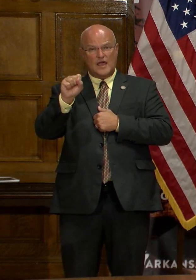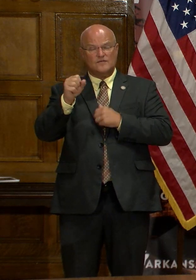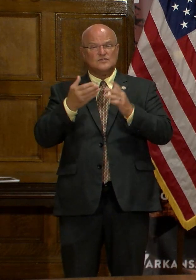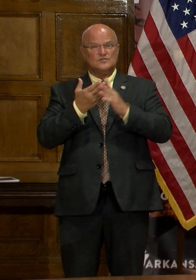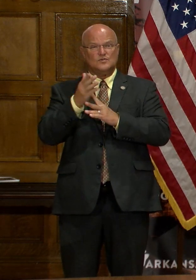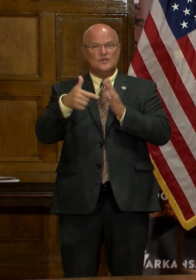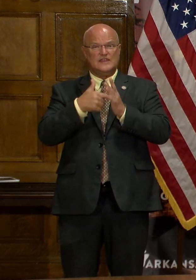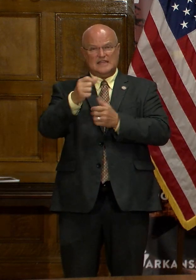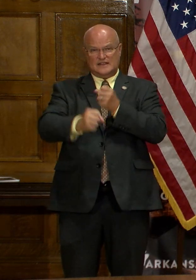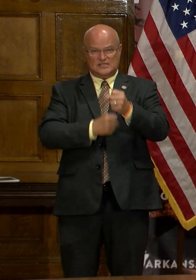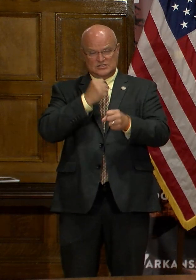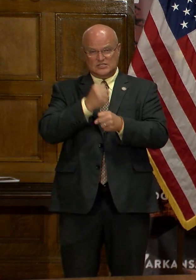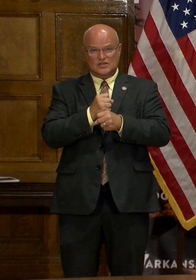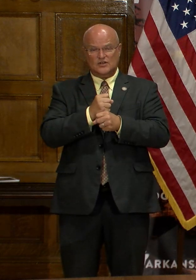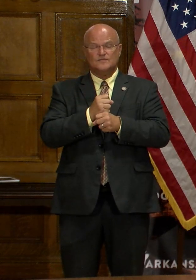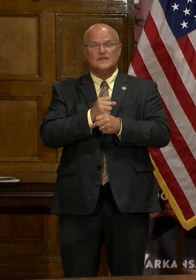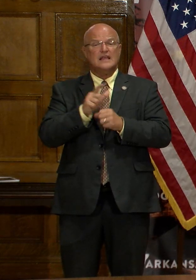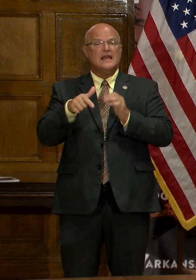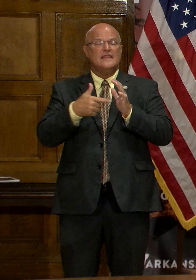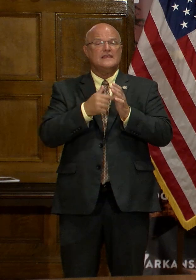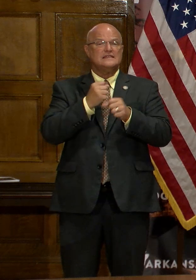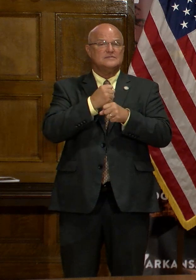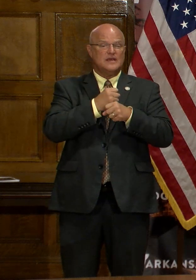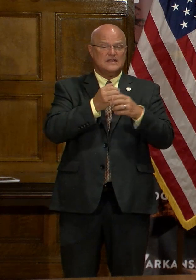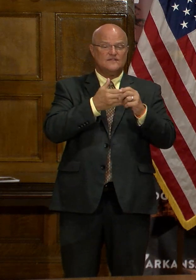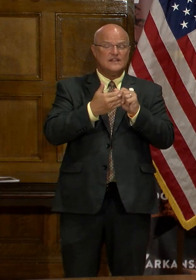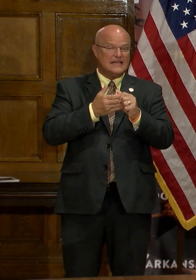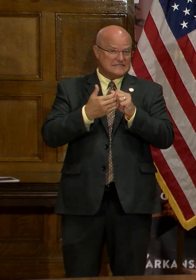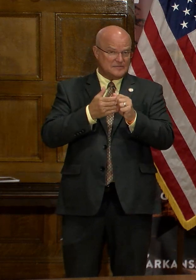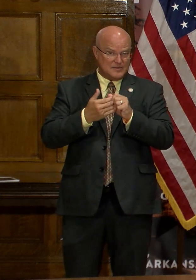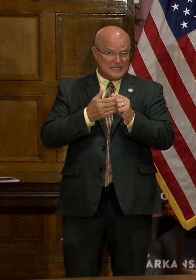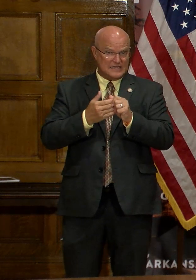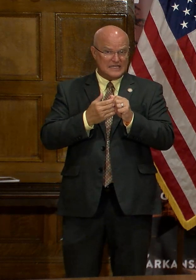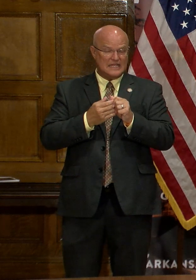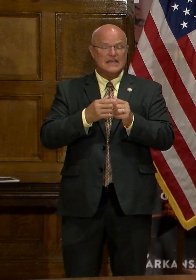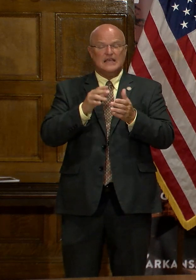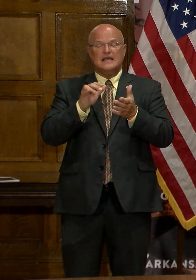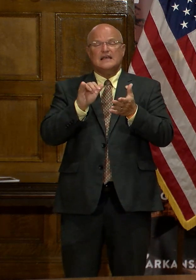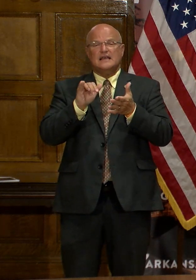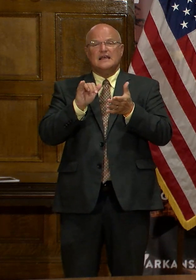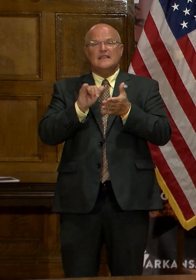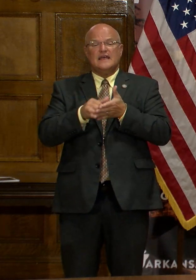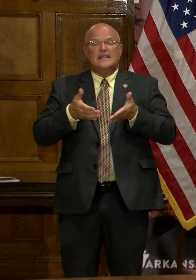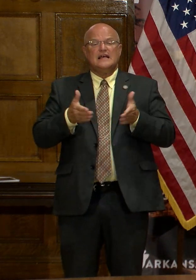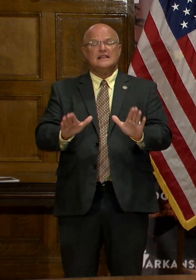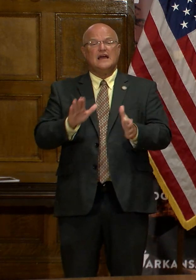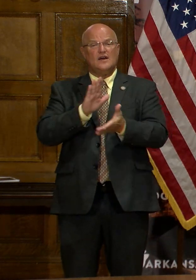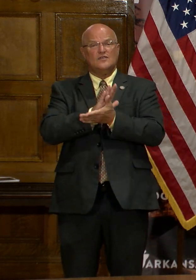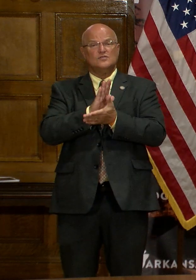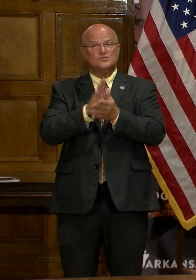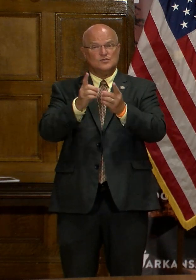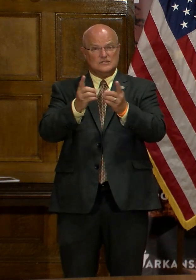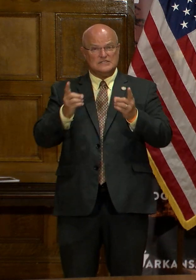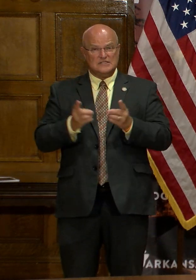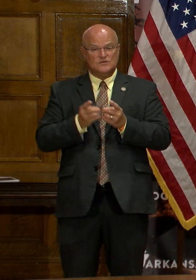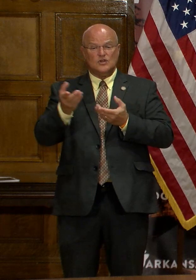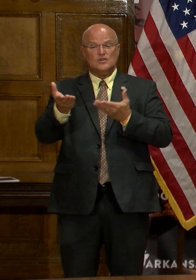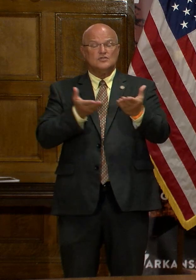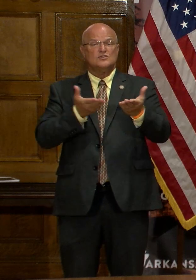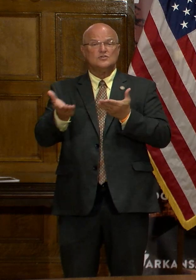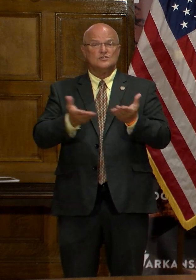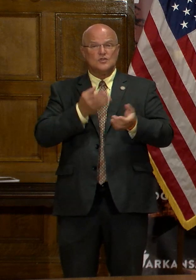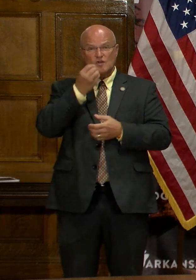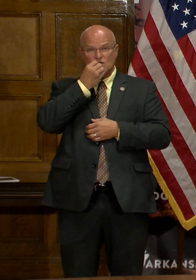of this year. These waivers create flexibilities that allow our school districts to serve